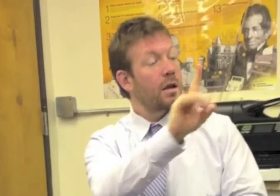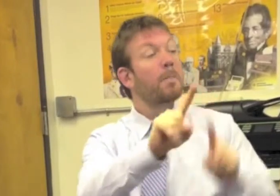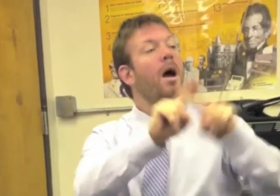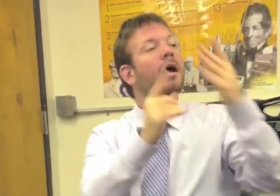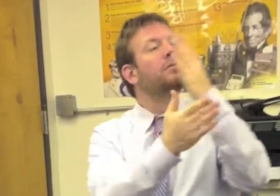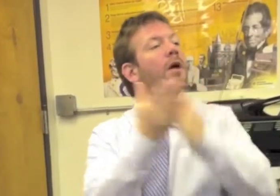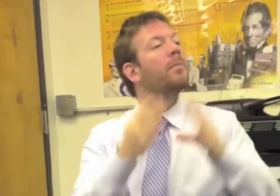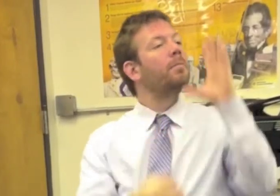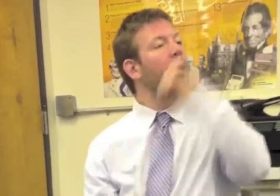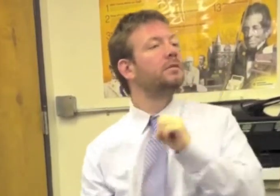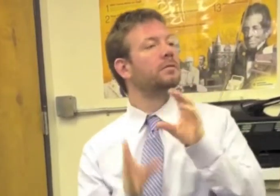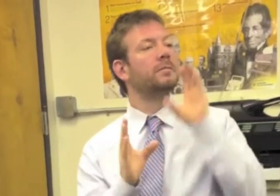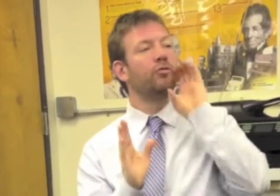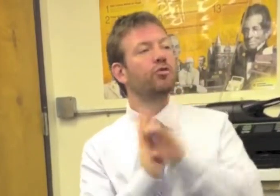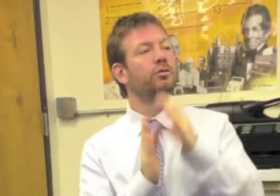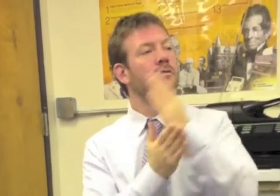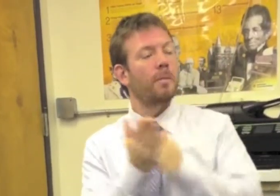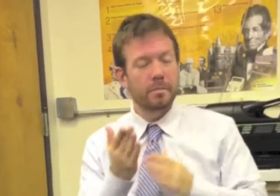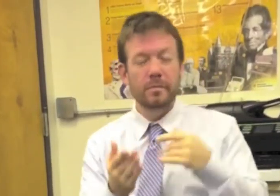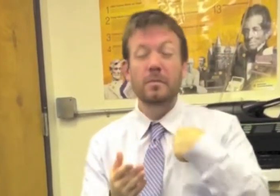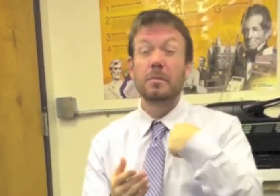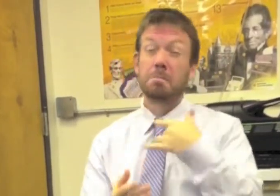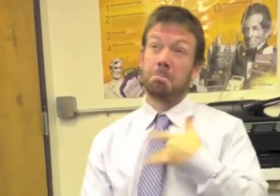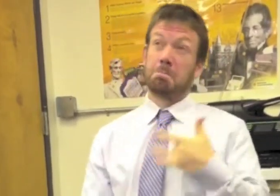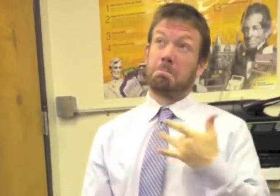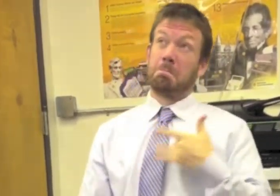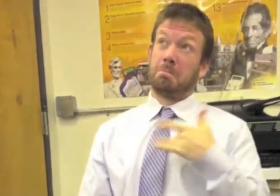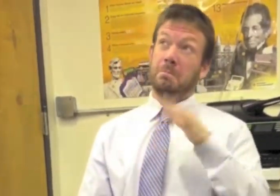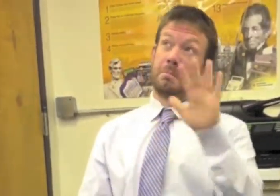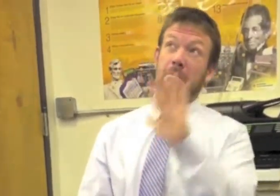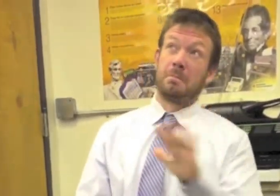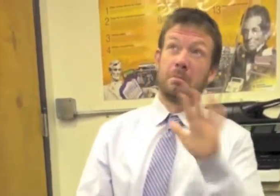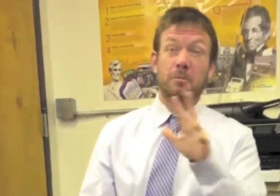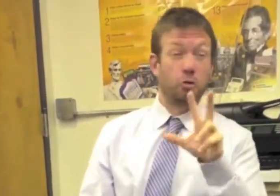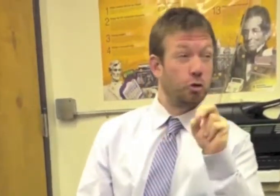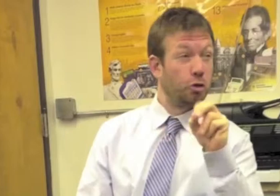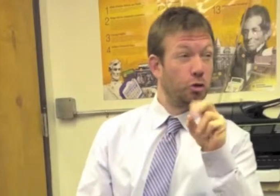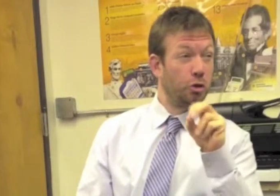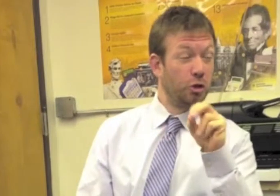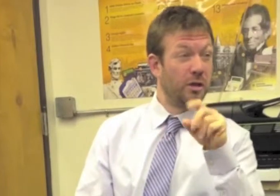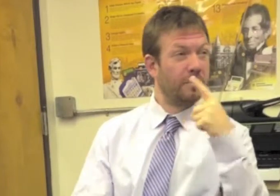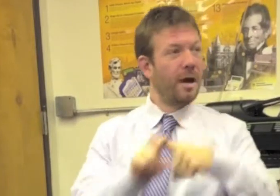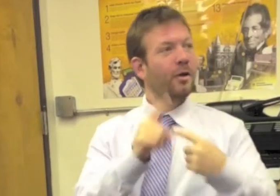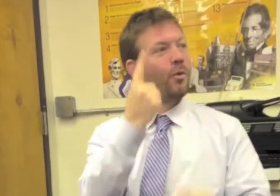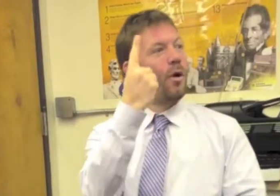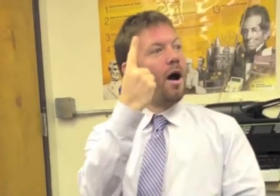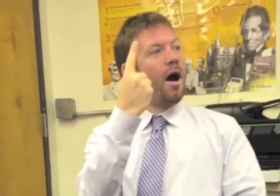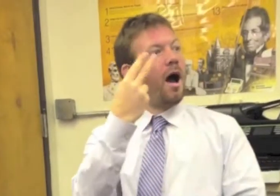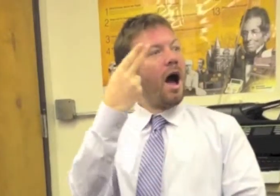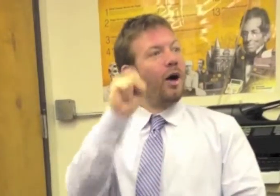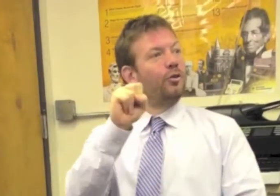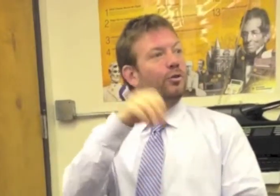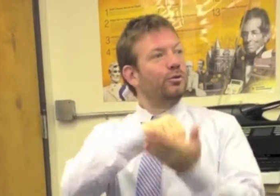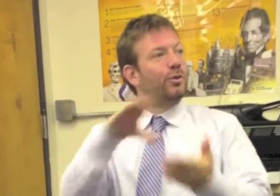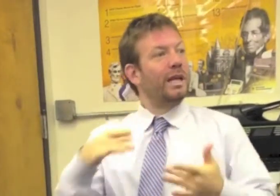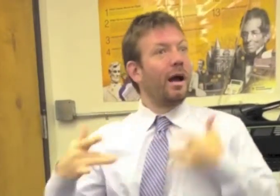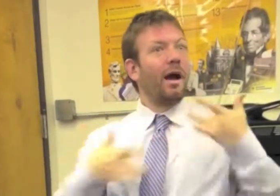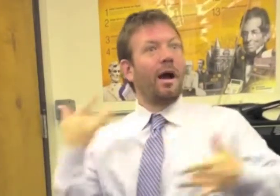A few are missing, though, so I would say probably about 30 people or so. And there's actually one student who is not in the picture, but